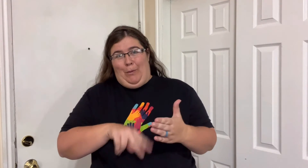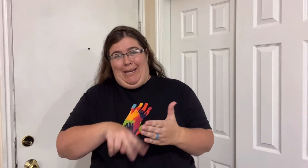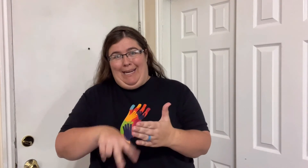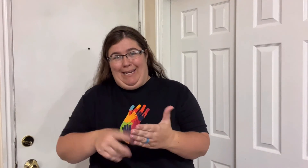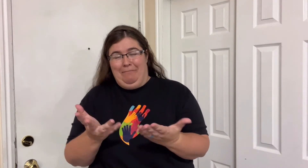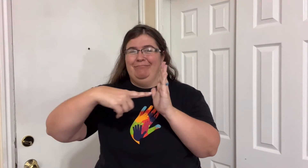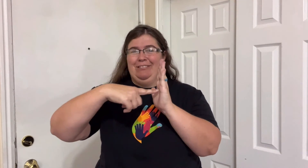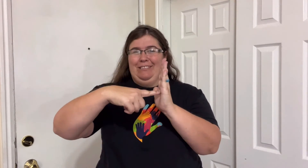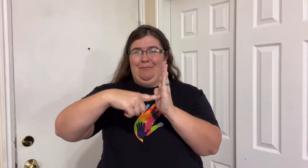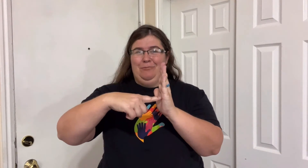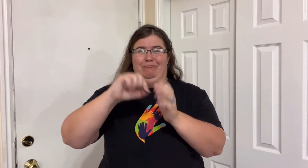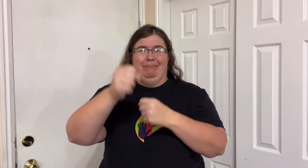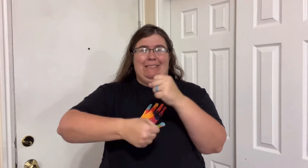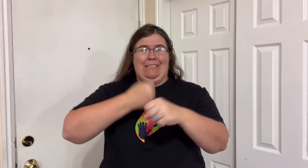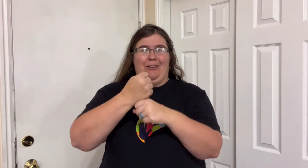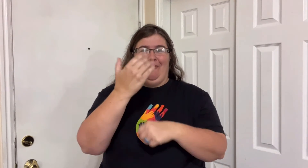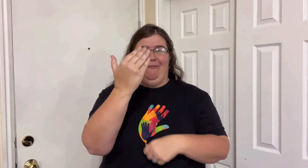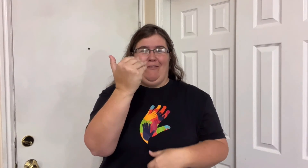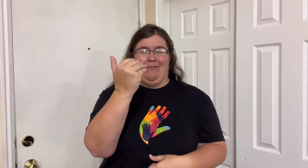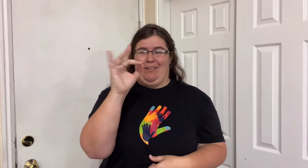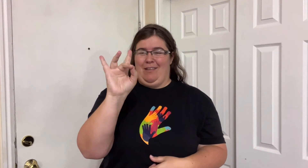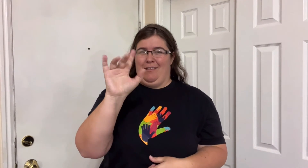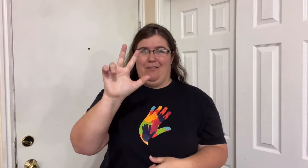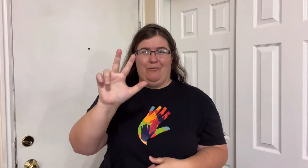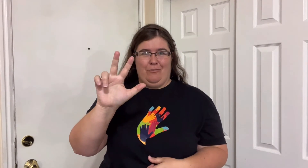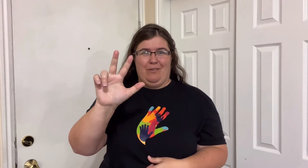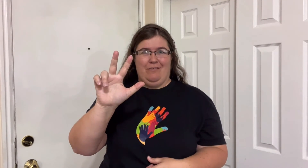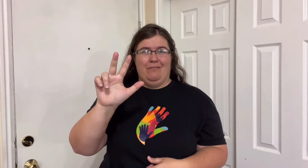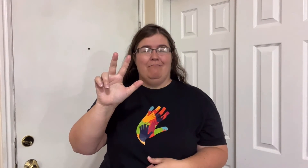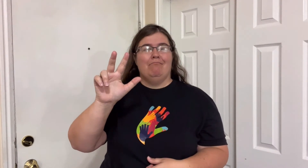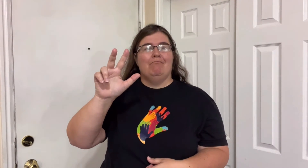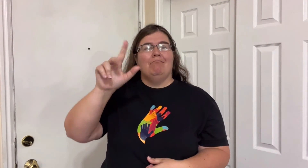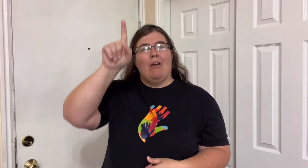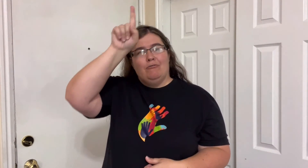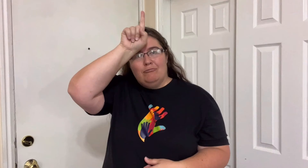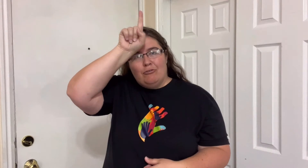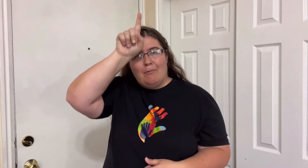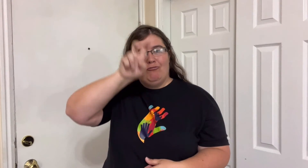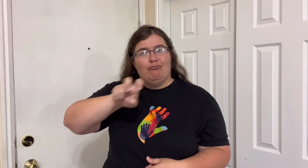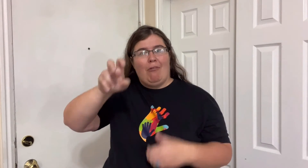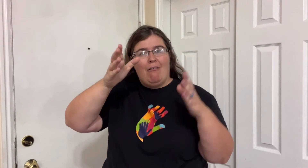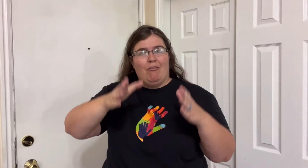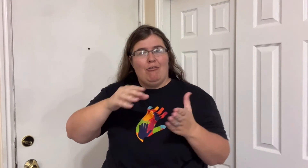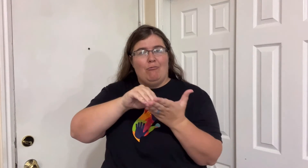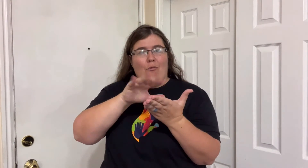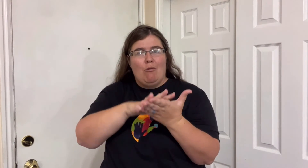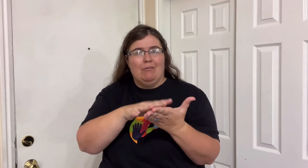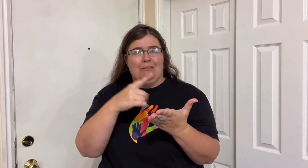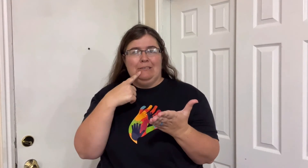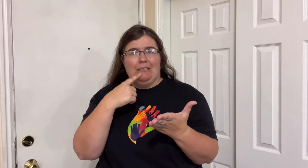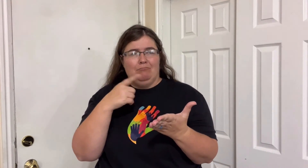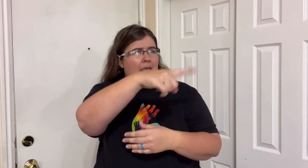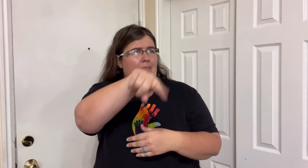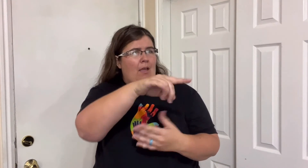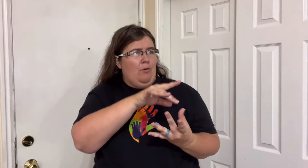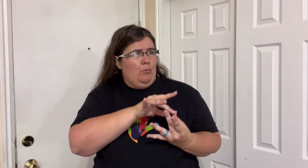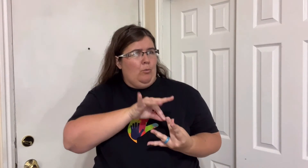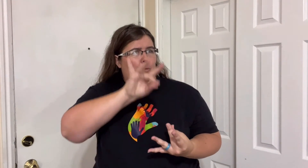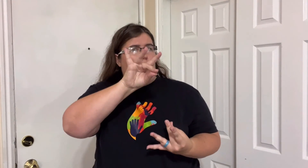is, but it's still cool to read. For example, in the year 1583, a German traveler, he recorded